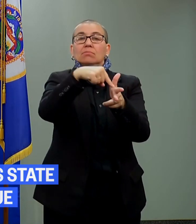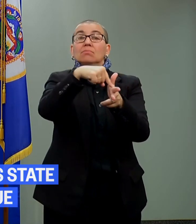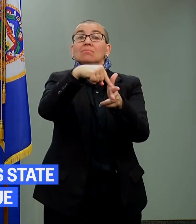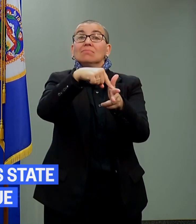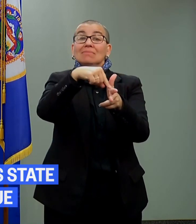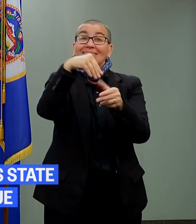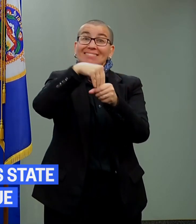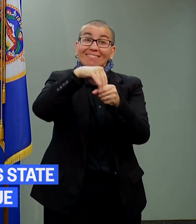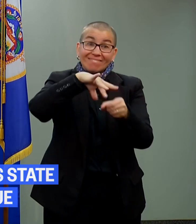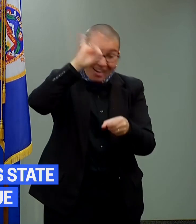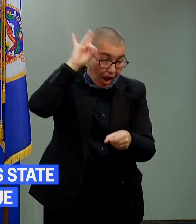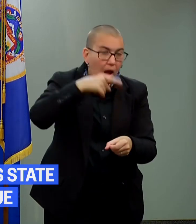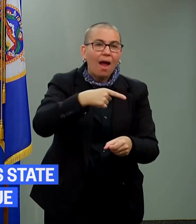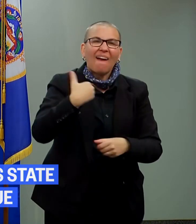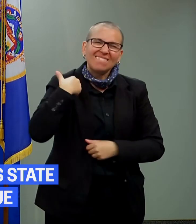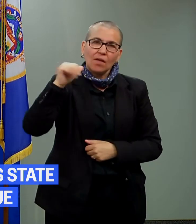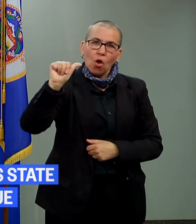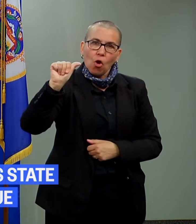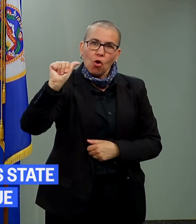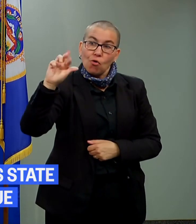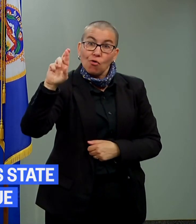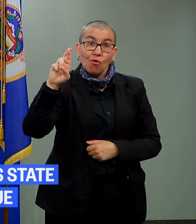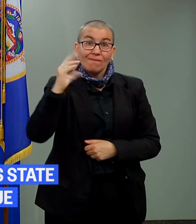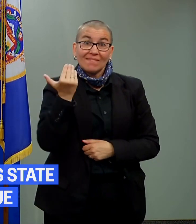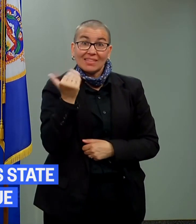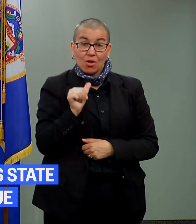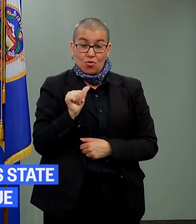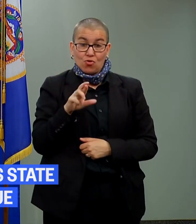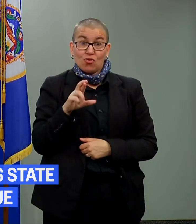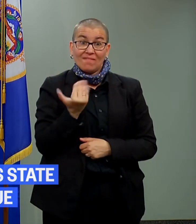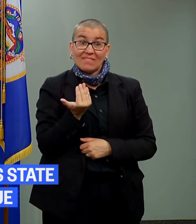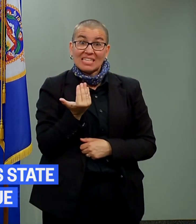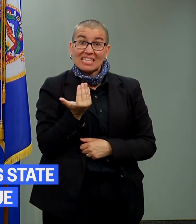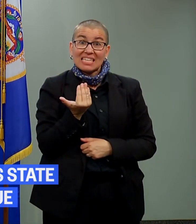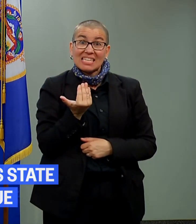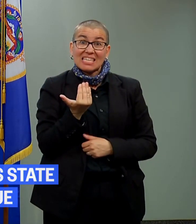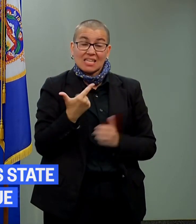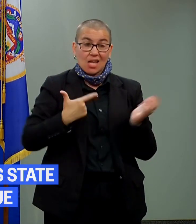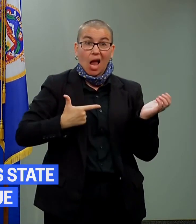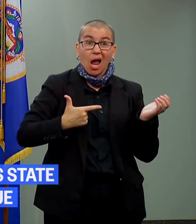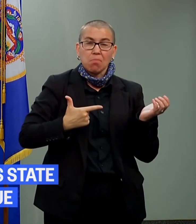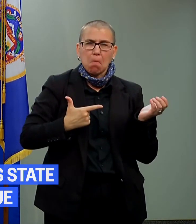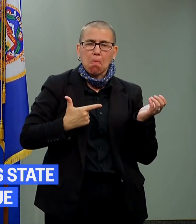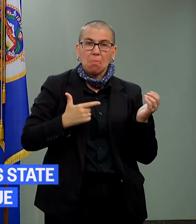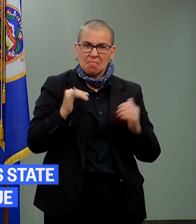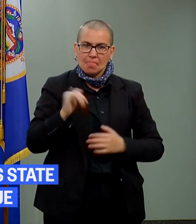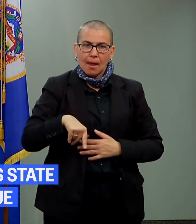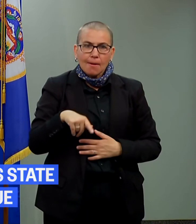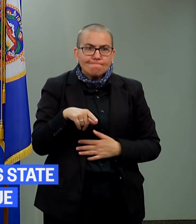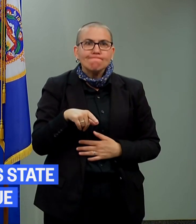What I will say in conclusion is this was a team effort.